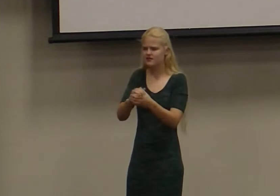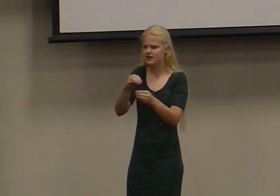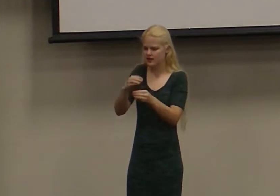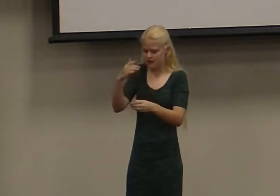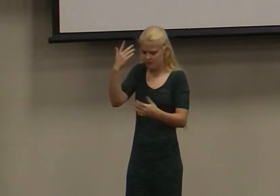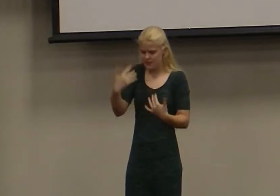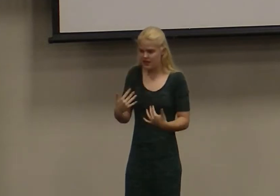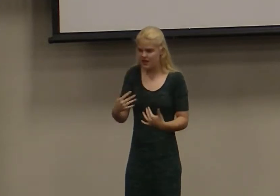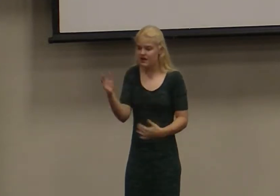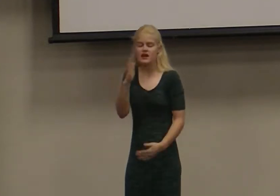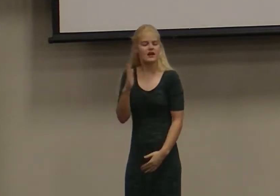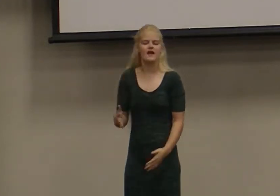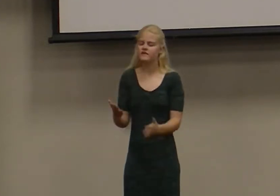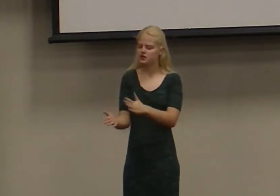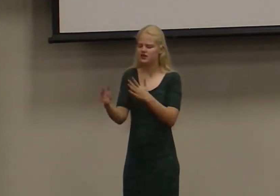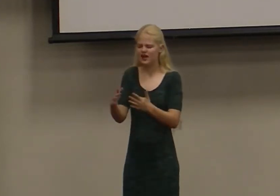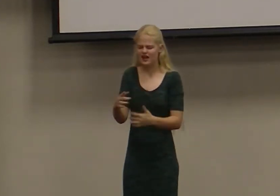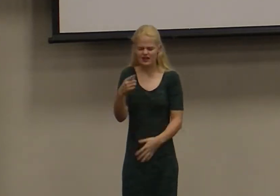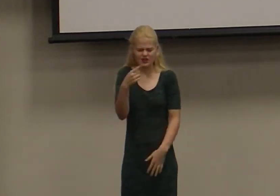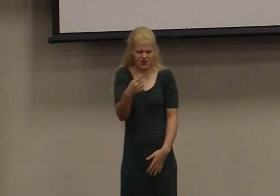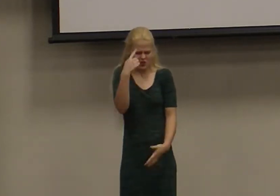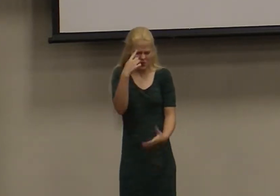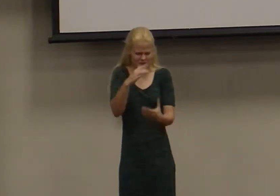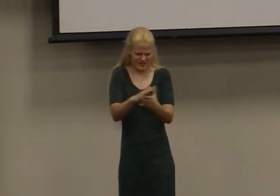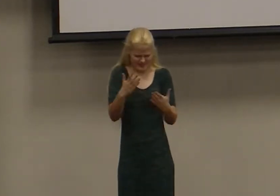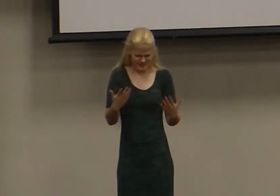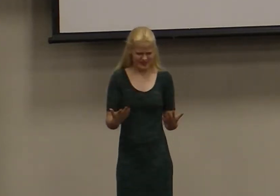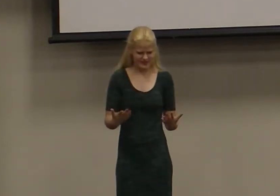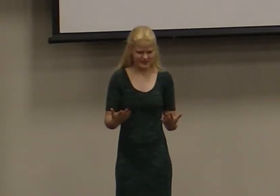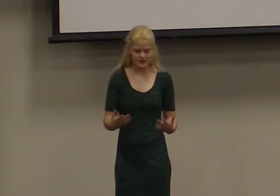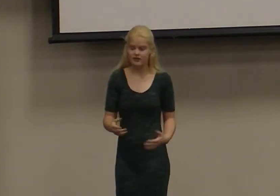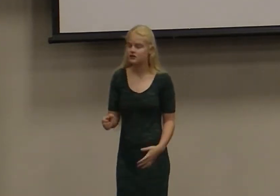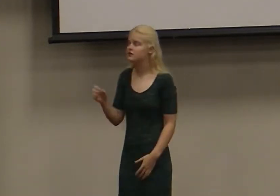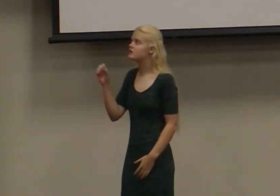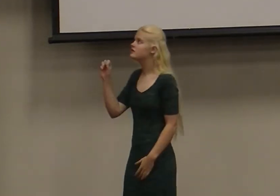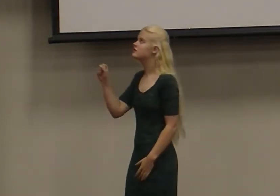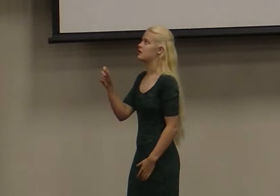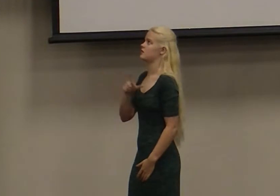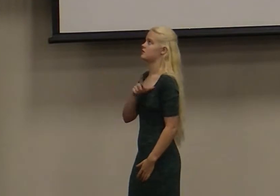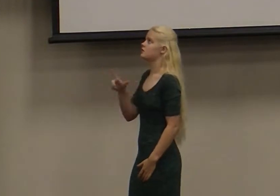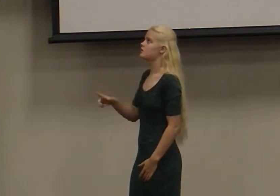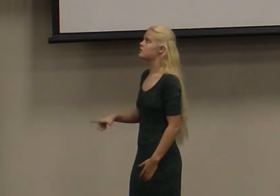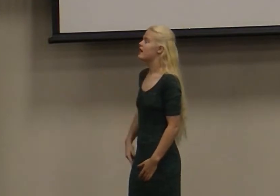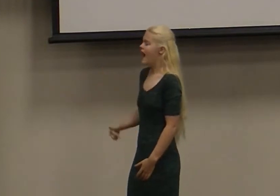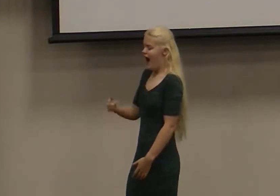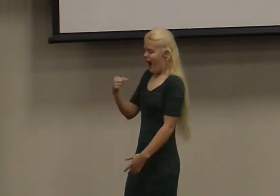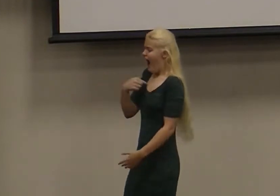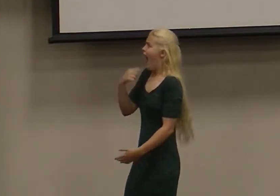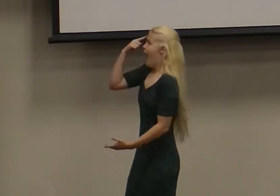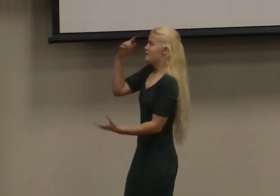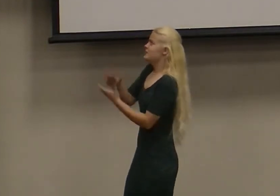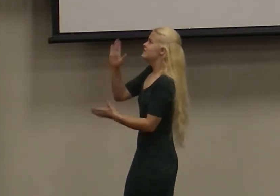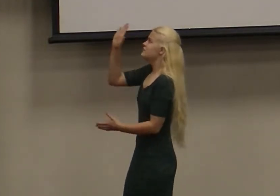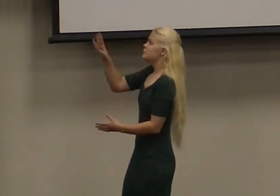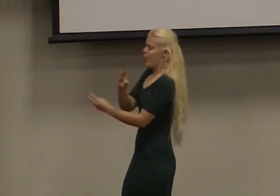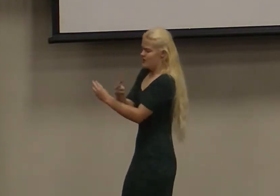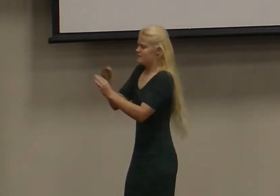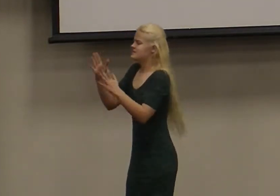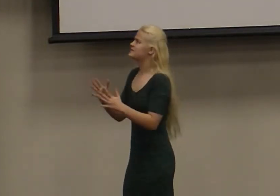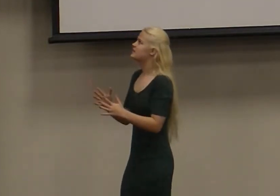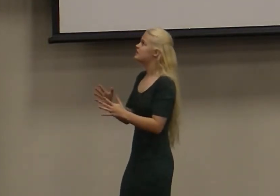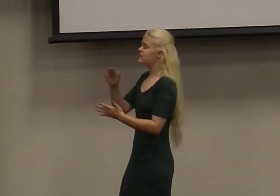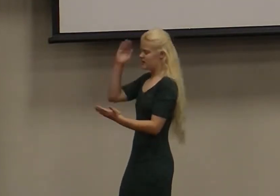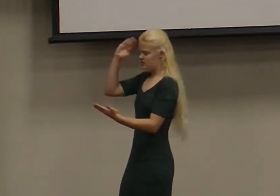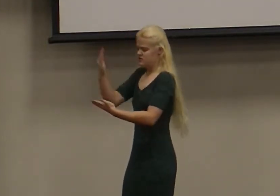die. Do you believe this? Yes, Lord, she told him. I believe you are the Messiah, the Son of